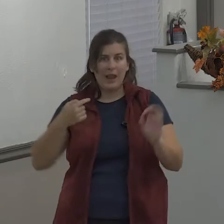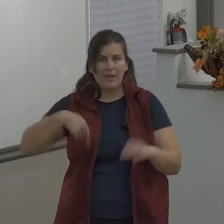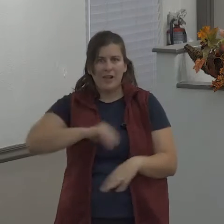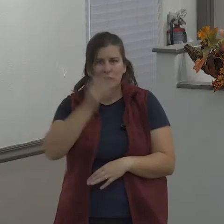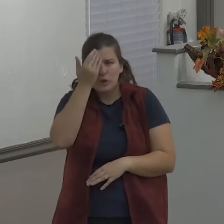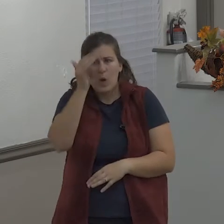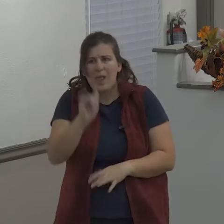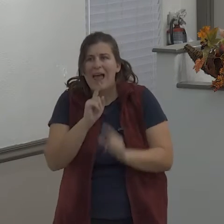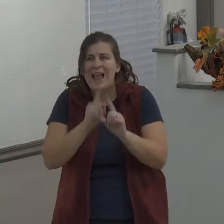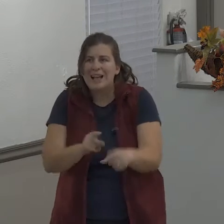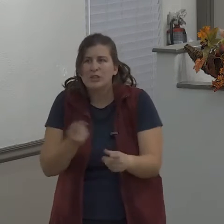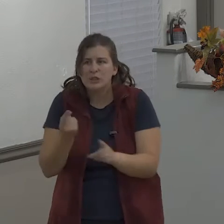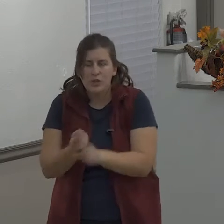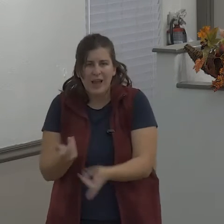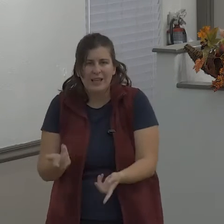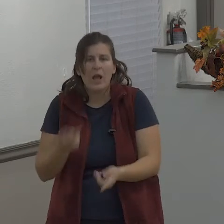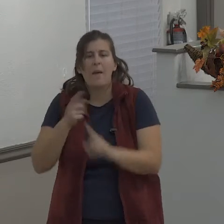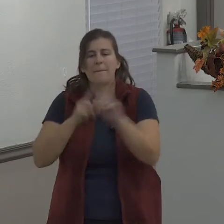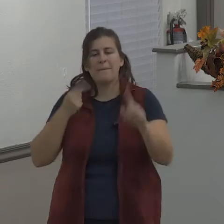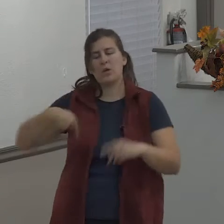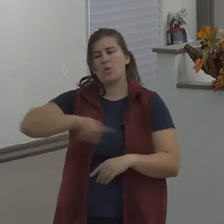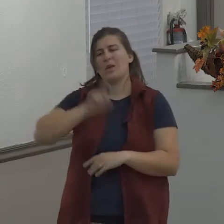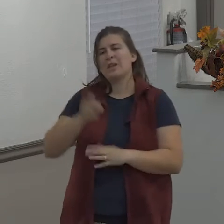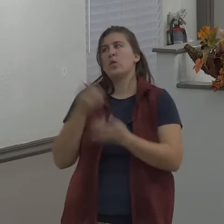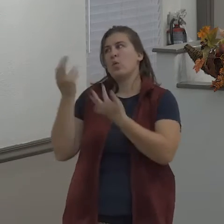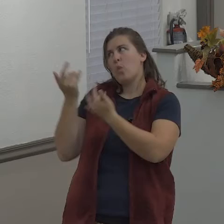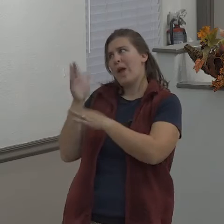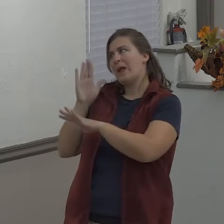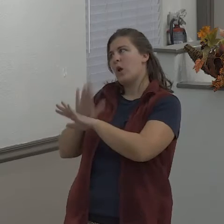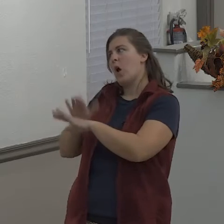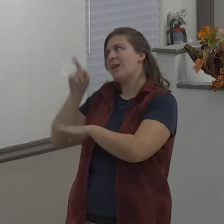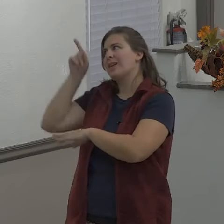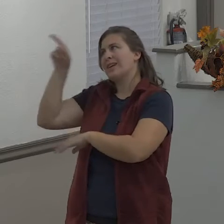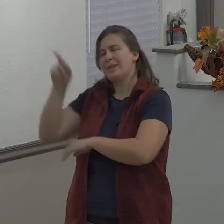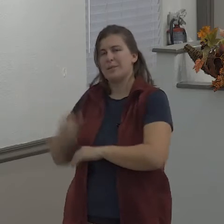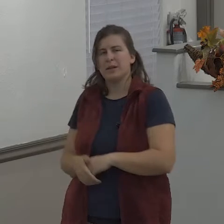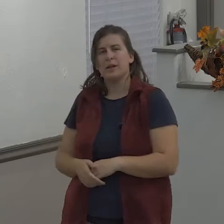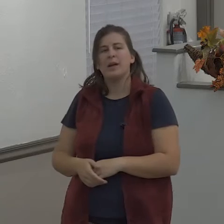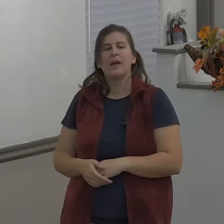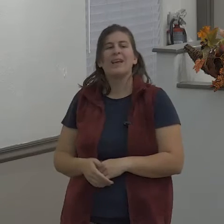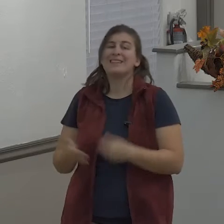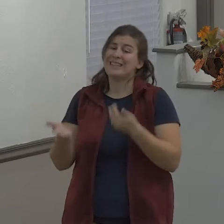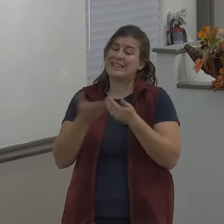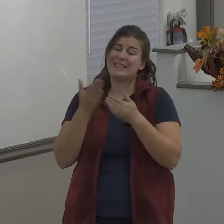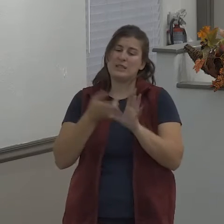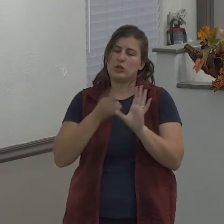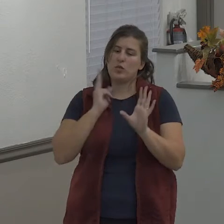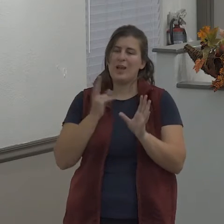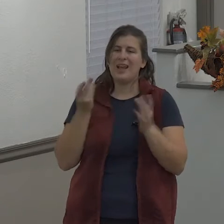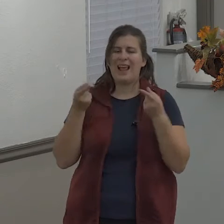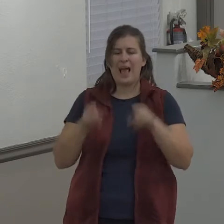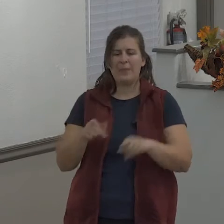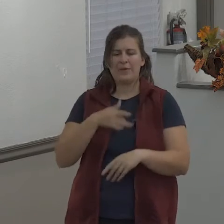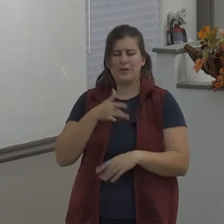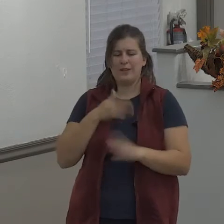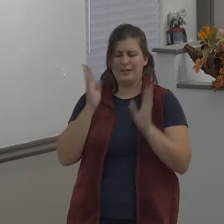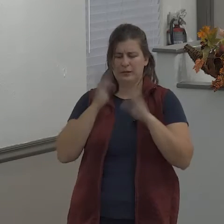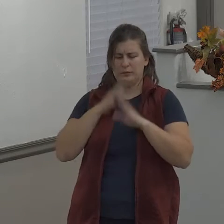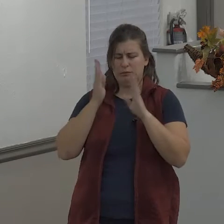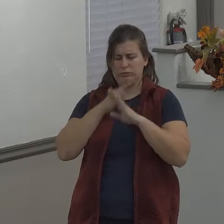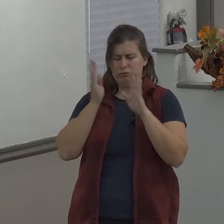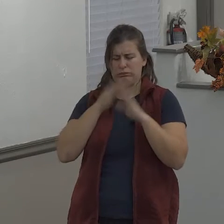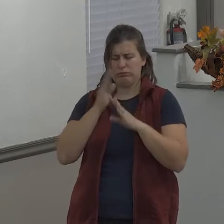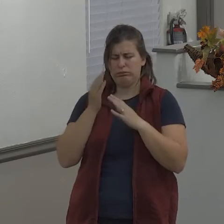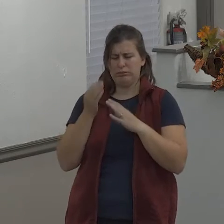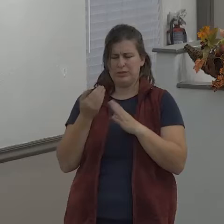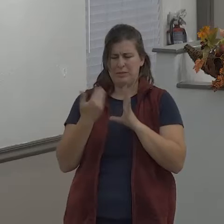None of us know, do we? But we need to wait on the Lord. It's easy to quit when we're troubled by things.